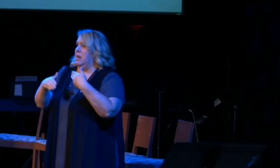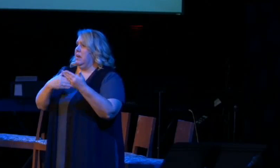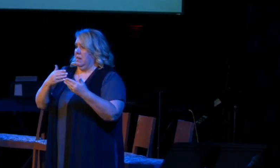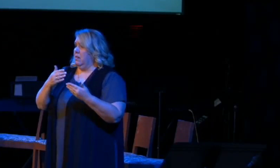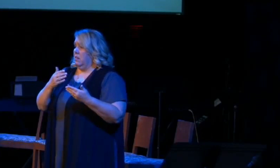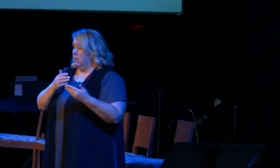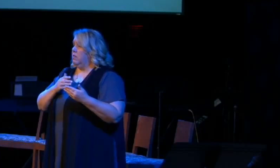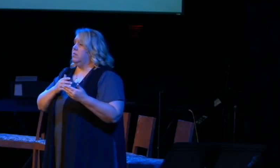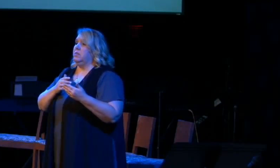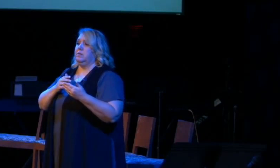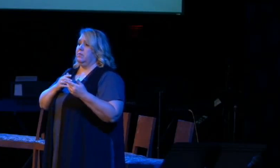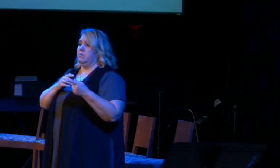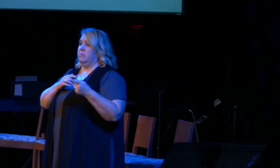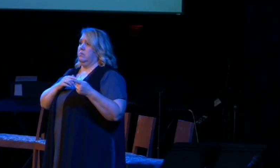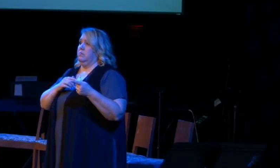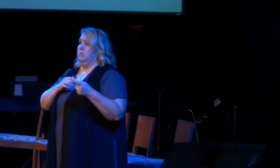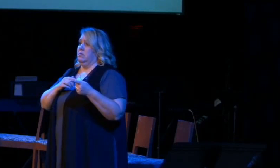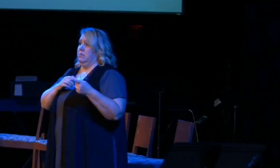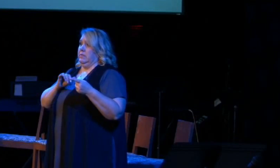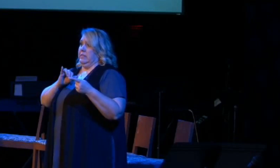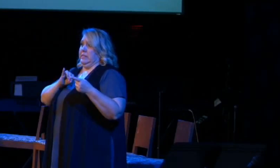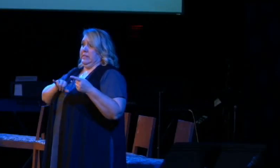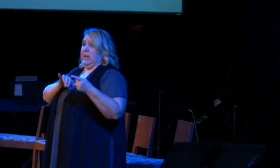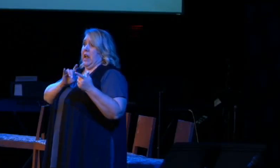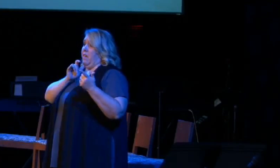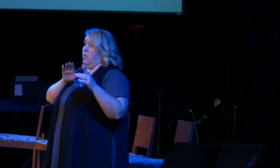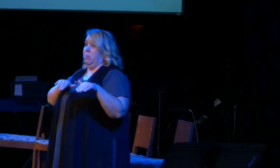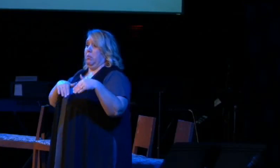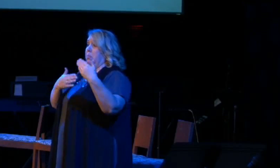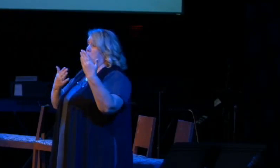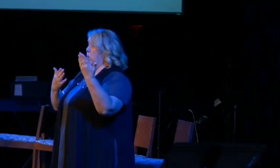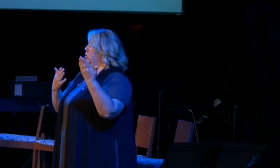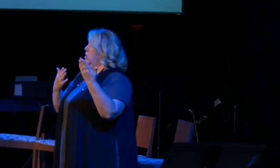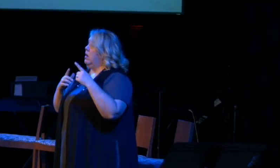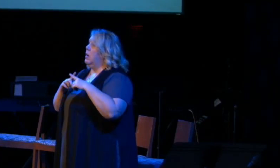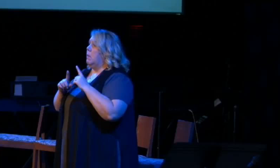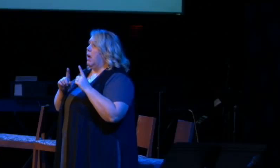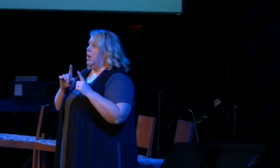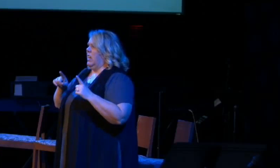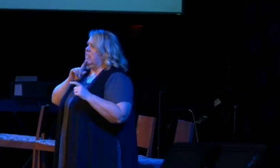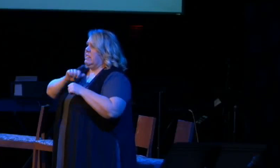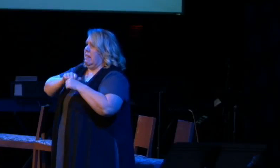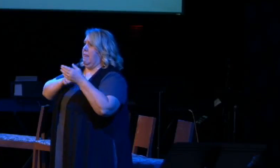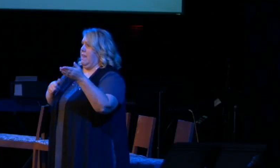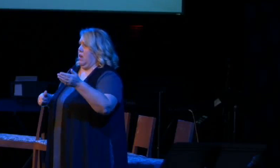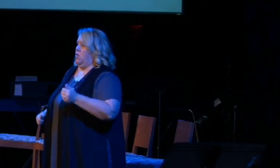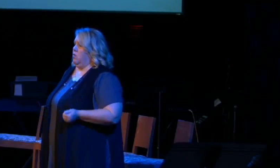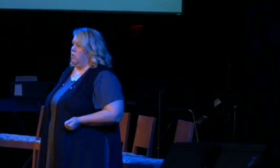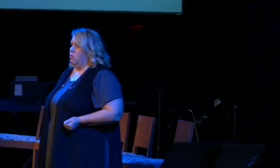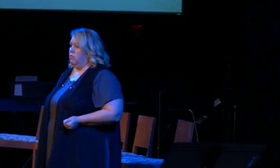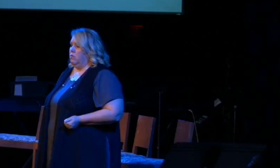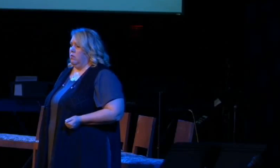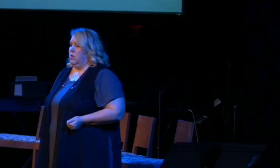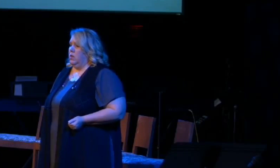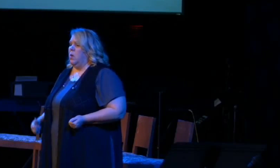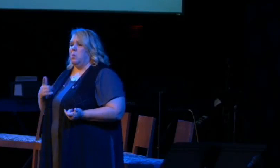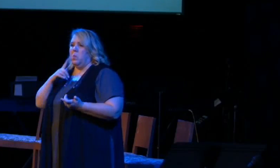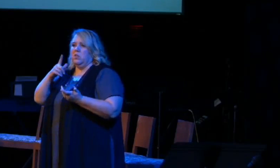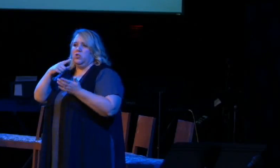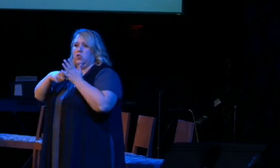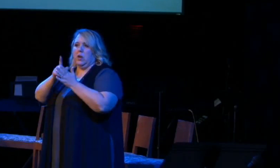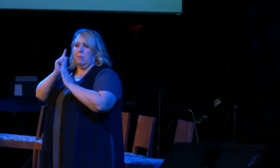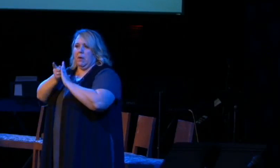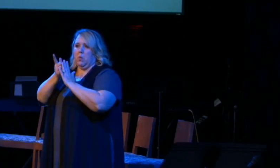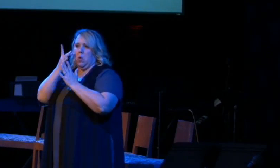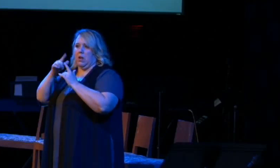to that. That's not been a proposal from the progressive community, but you can imagine it exists there, and you'll see in a minute why I wanted to show it that way. So